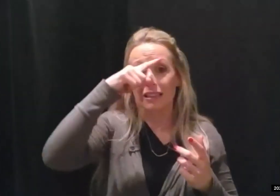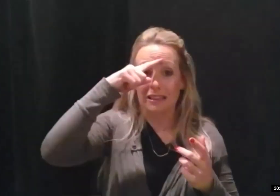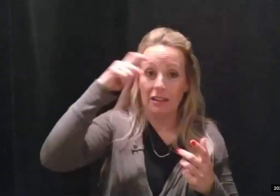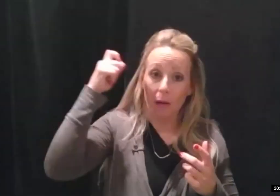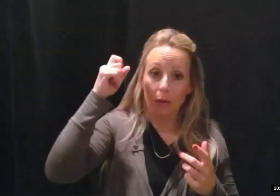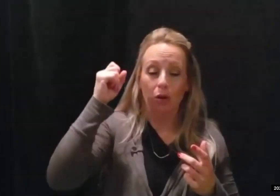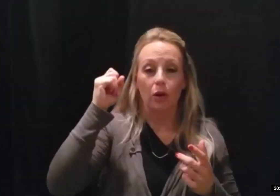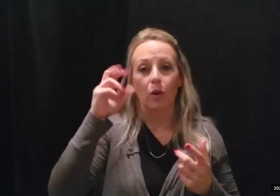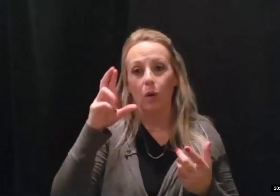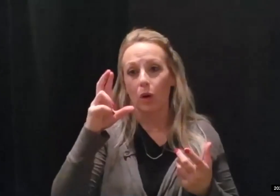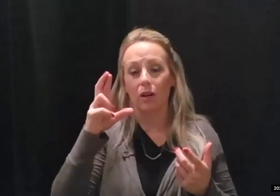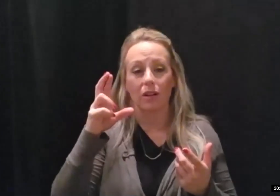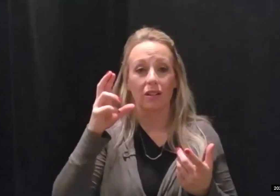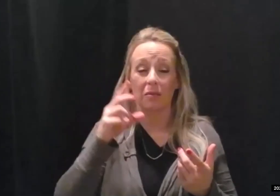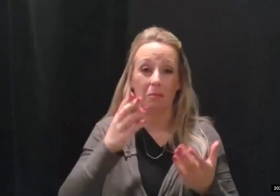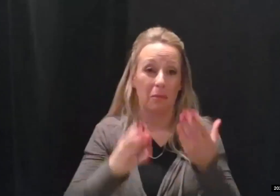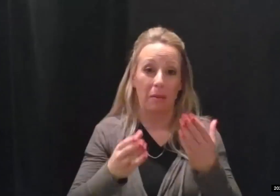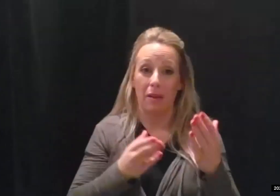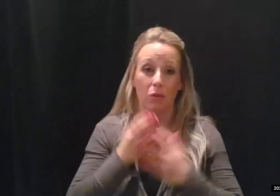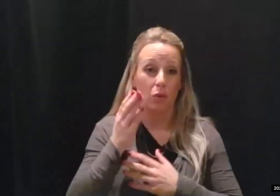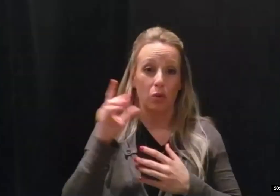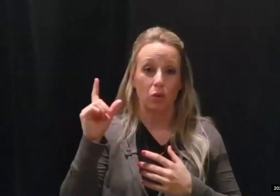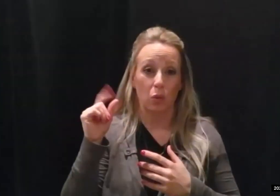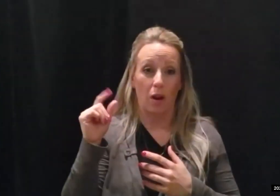effort continue throughout 2021.